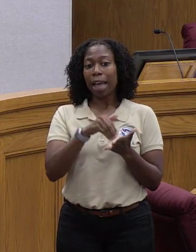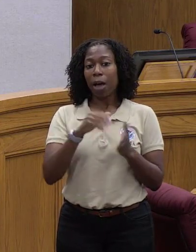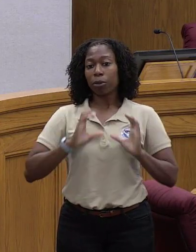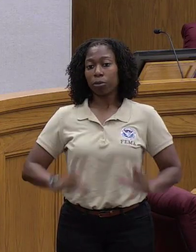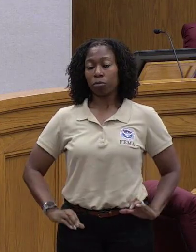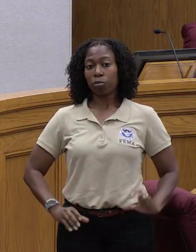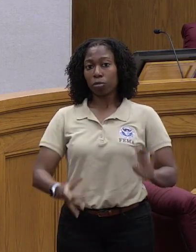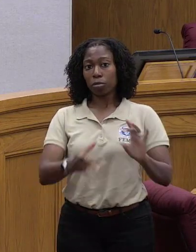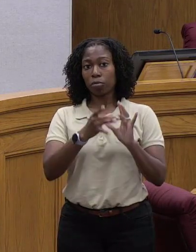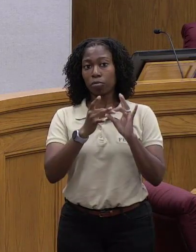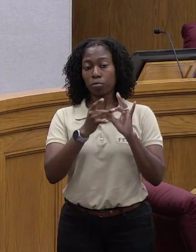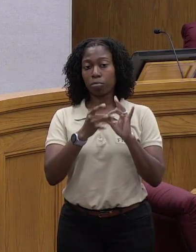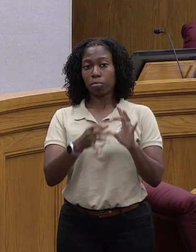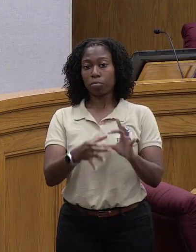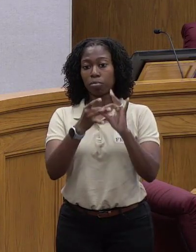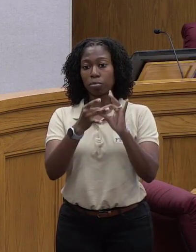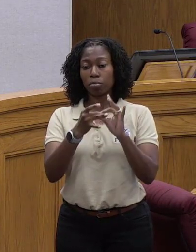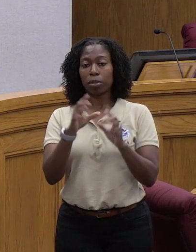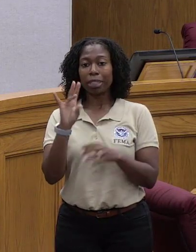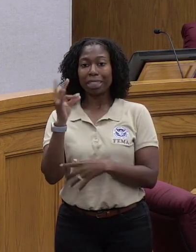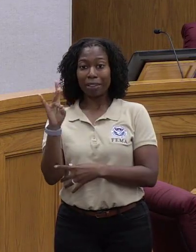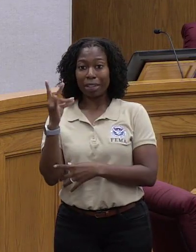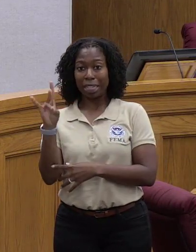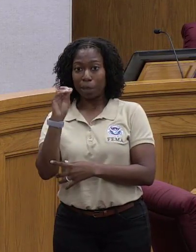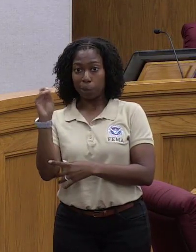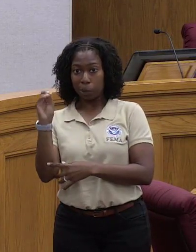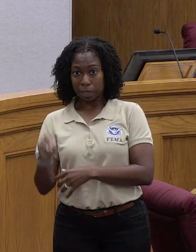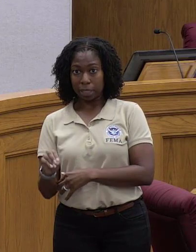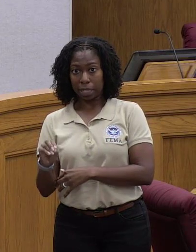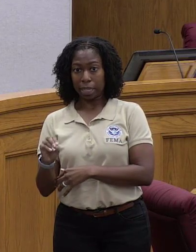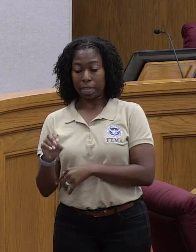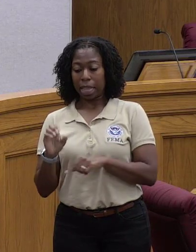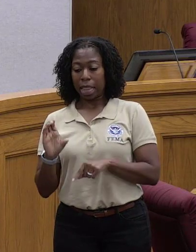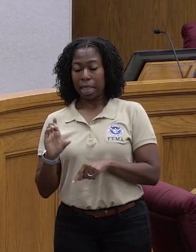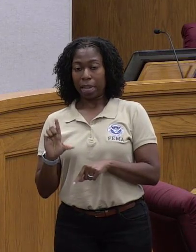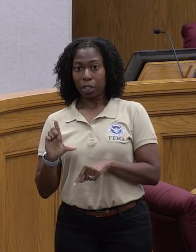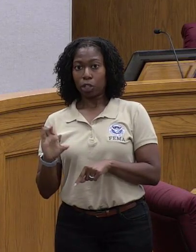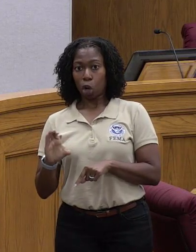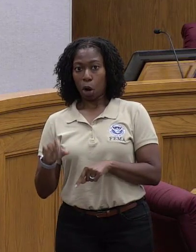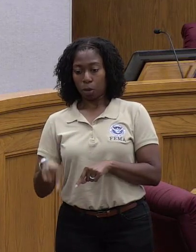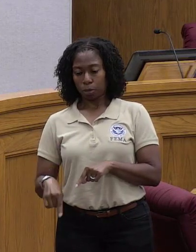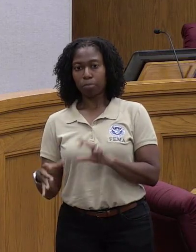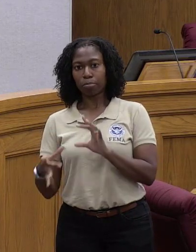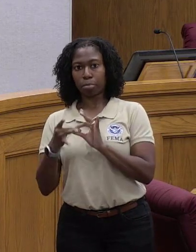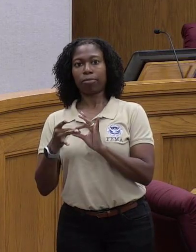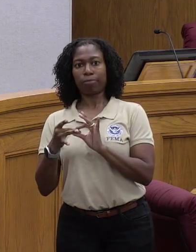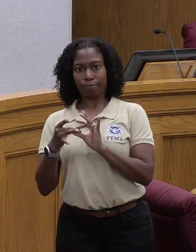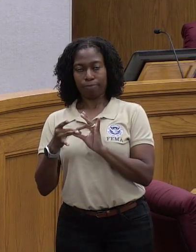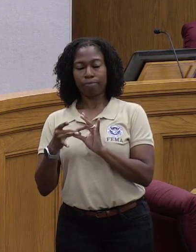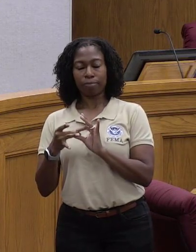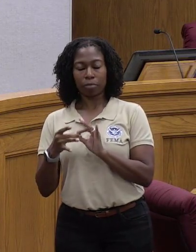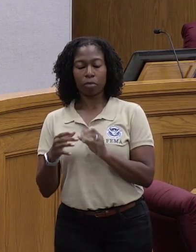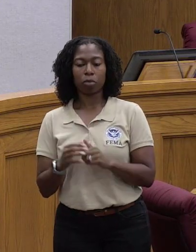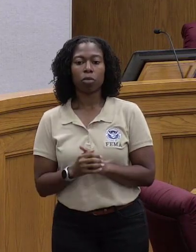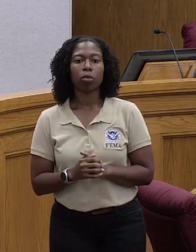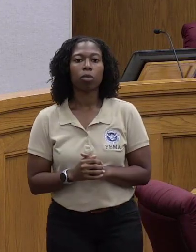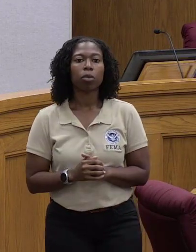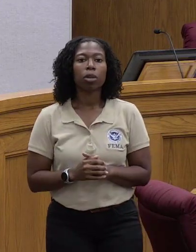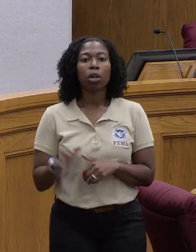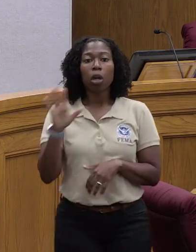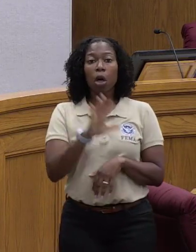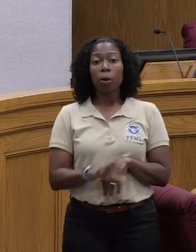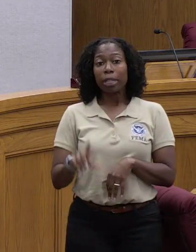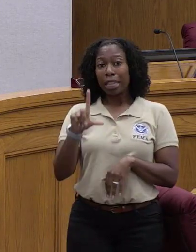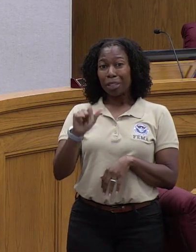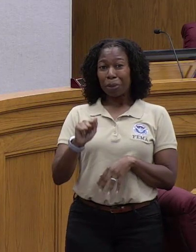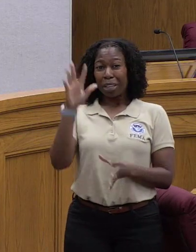Lake Charles, or around 17% of the customers in Lake Charles, and more than 80,000 customers across